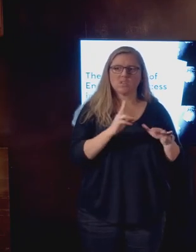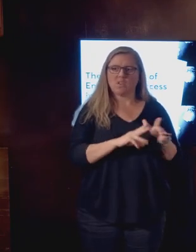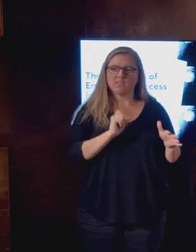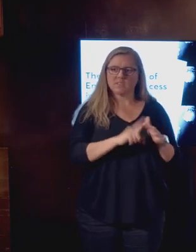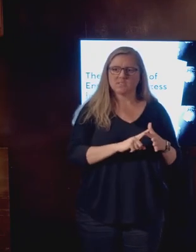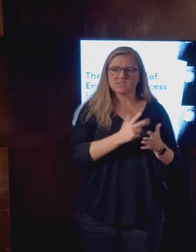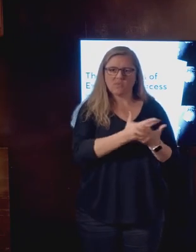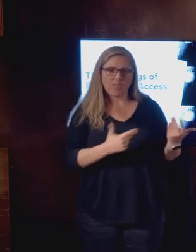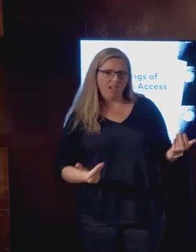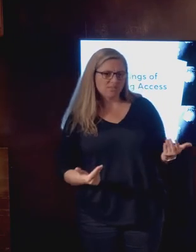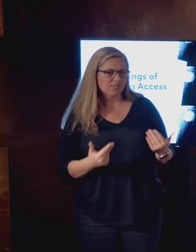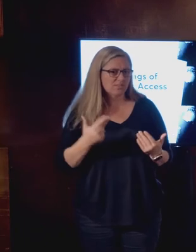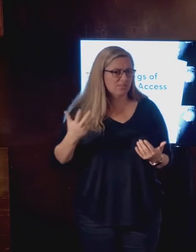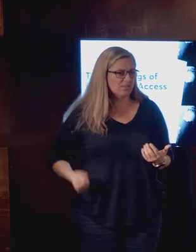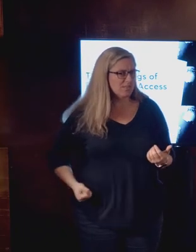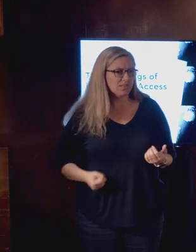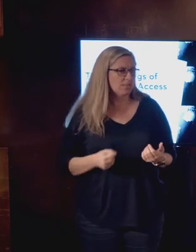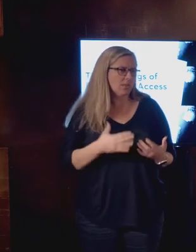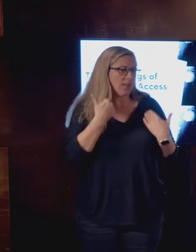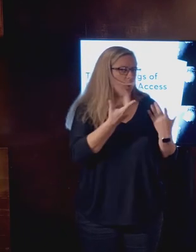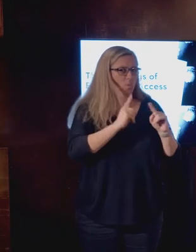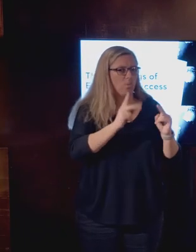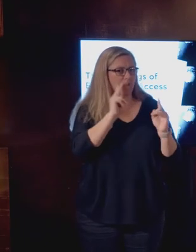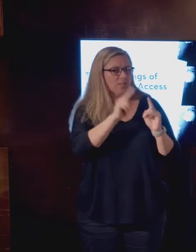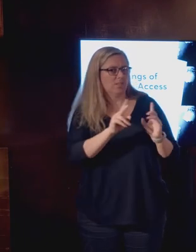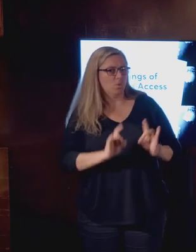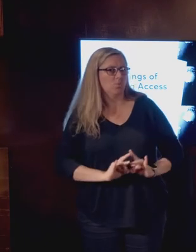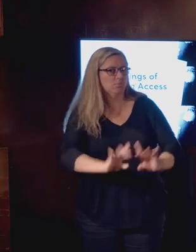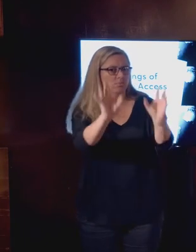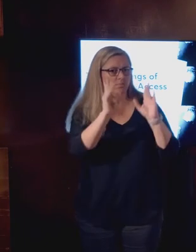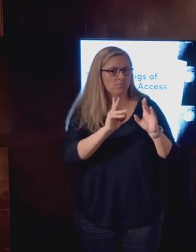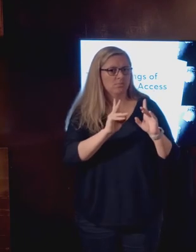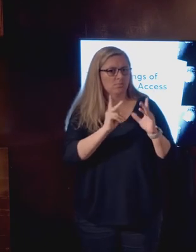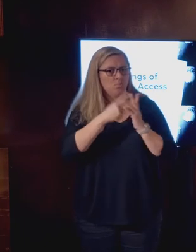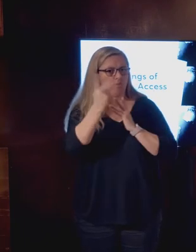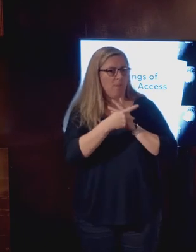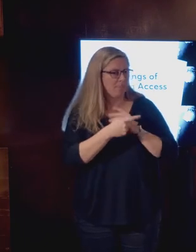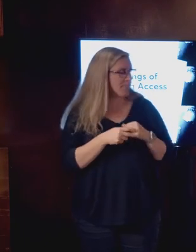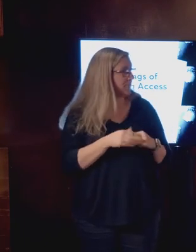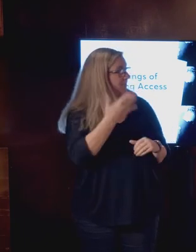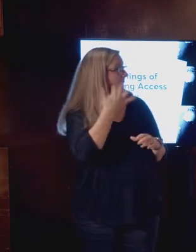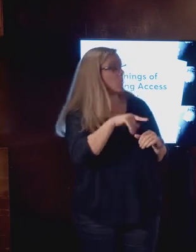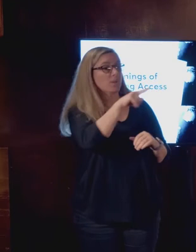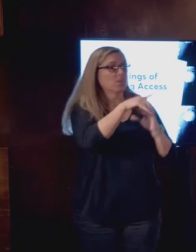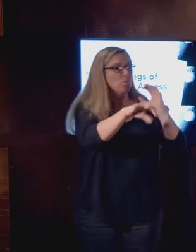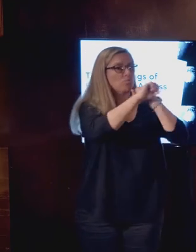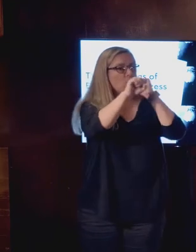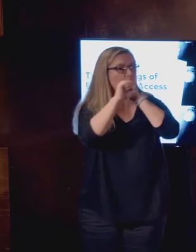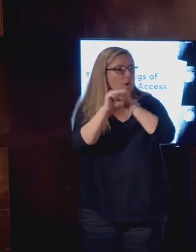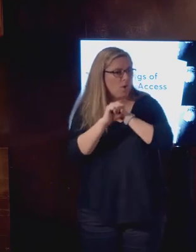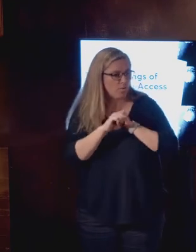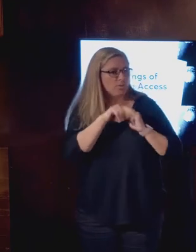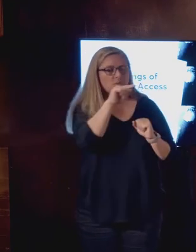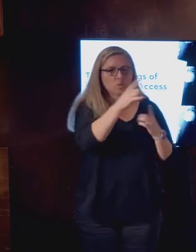an artist would get. Yeah. So I'm not sure this year. You'll have to have a look when the program launches, but there's those options. Mm. And when you promote your show to